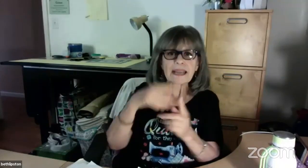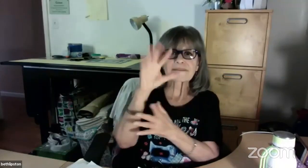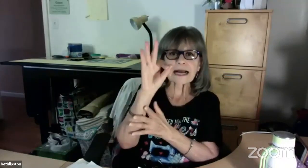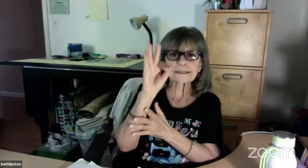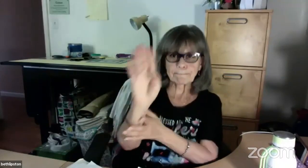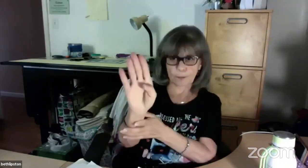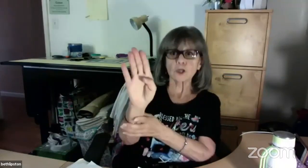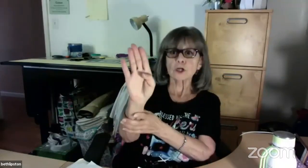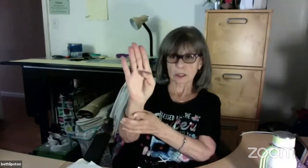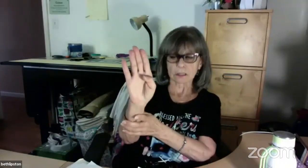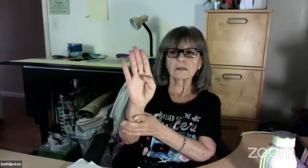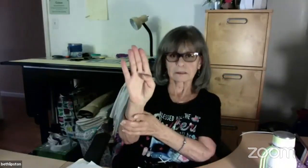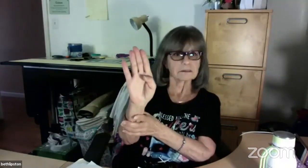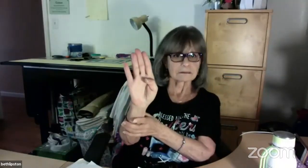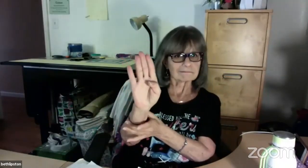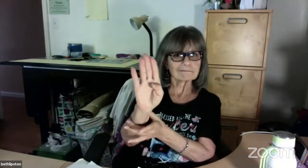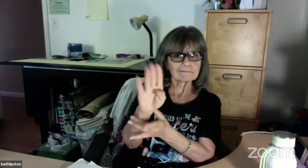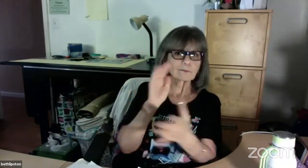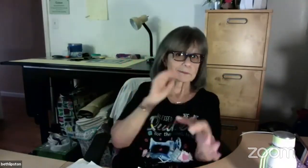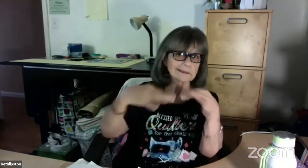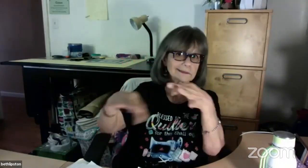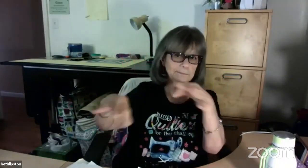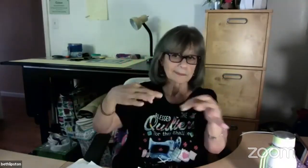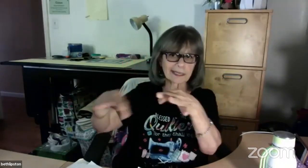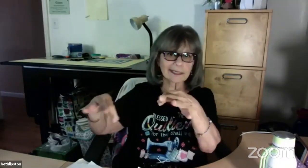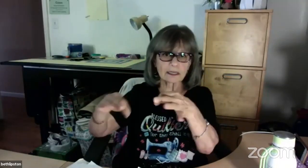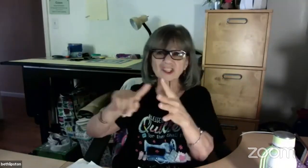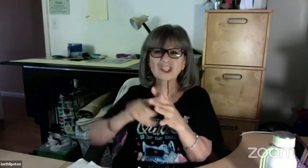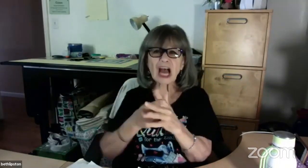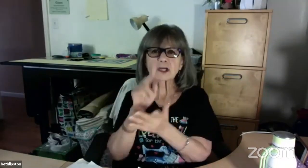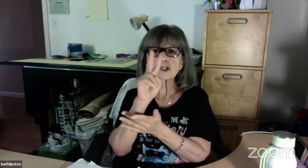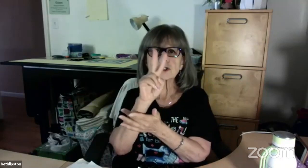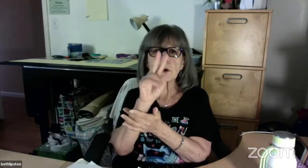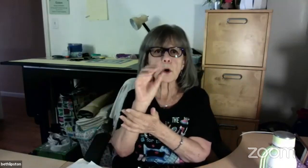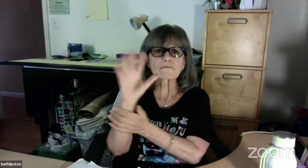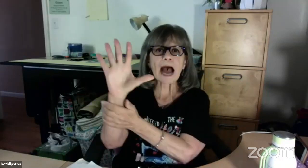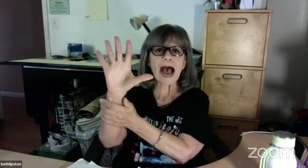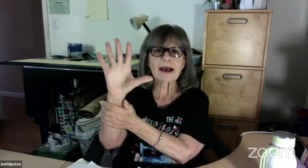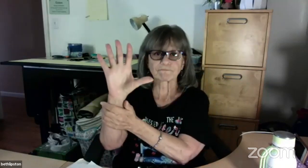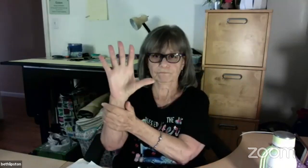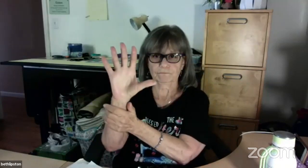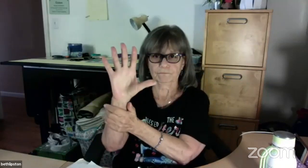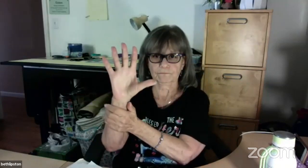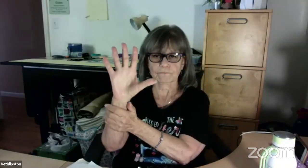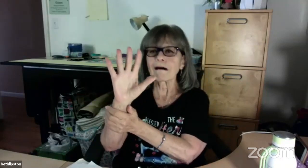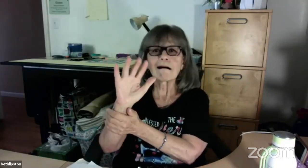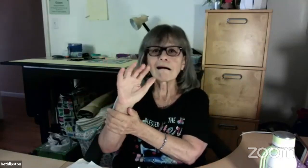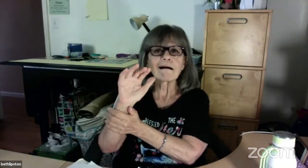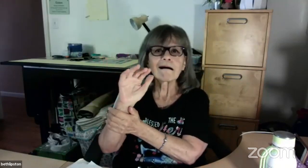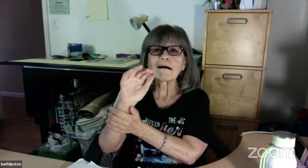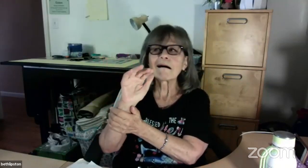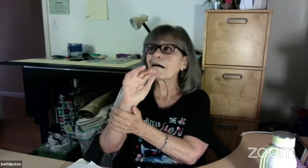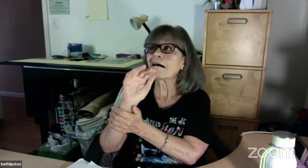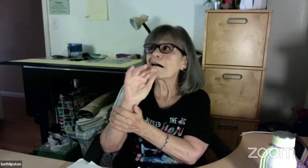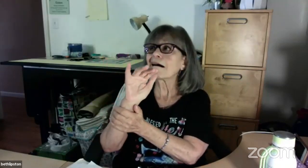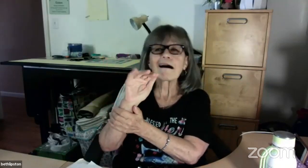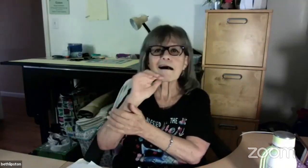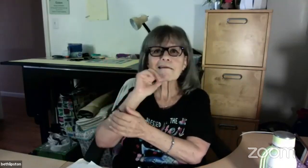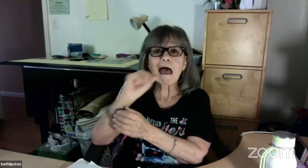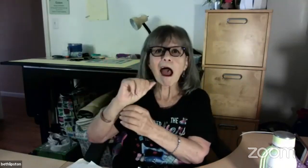support them, $1, $2, whatever you're able to do. If you'll check Facebook, you can view this event.